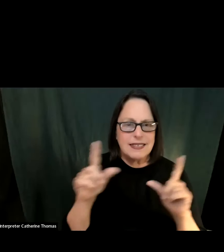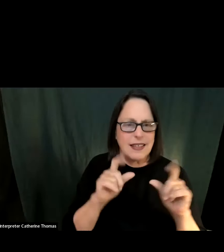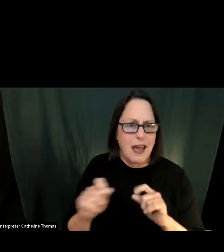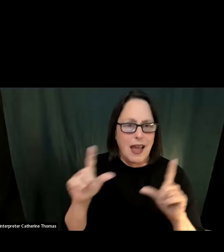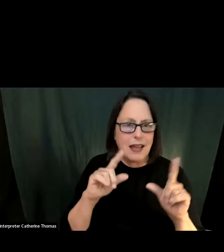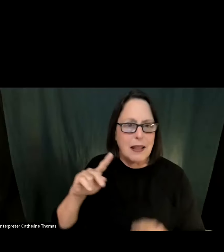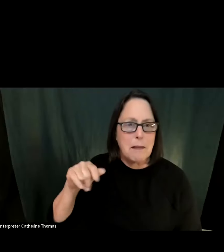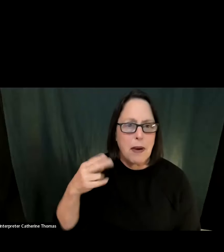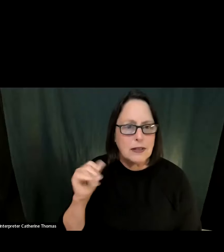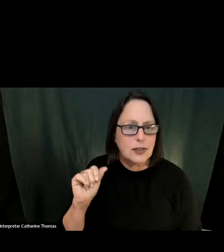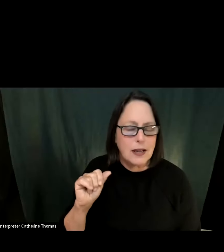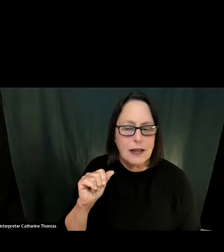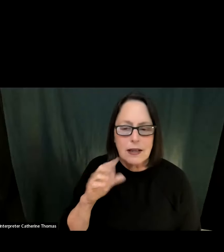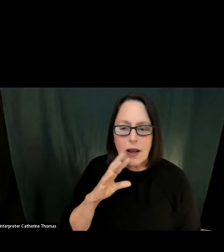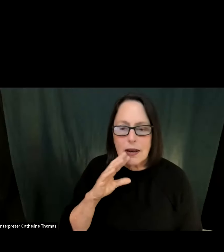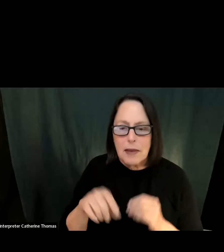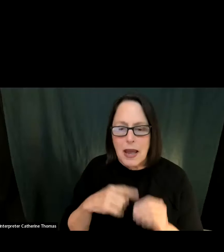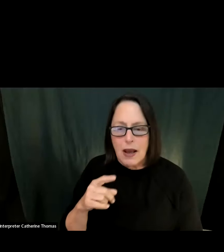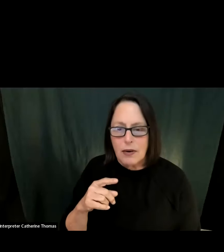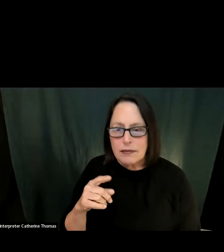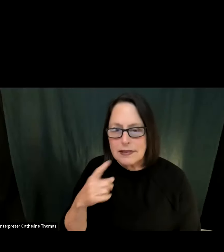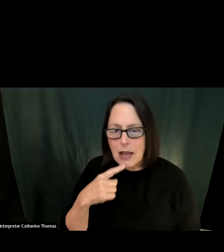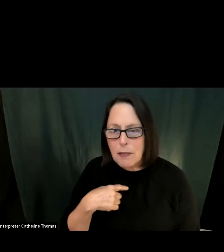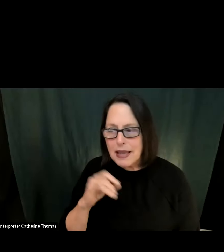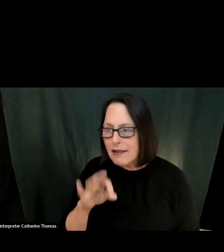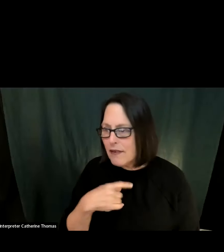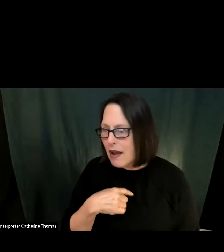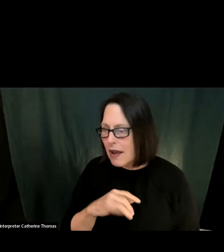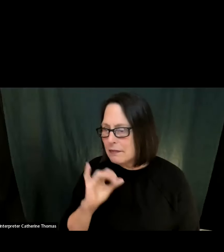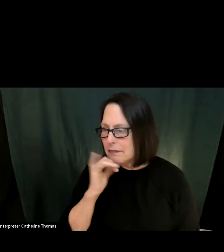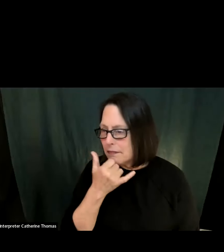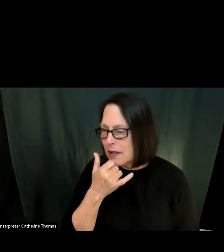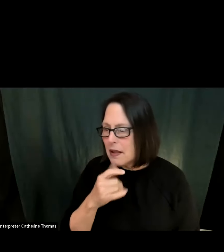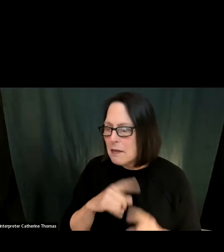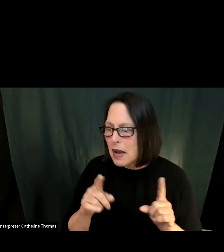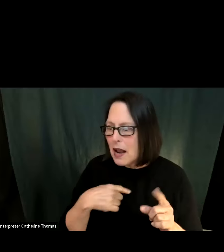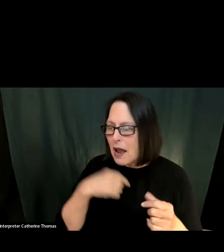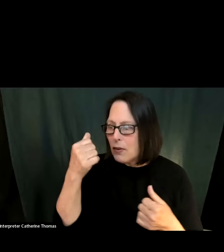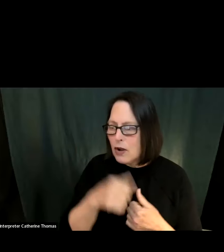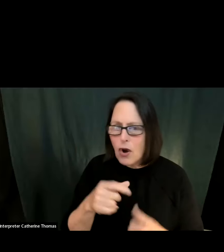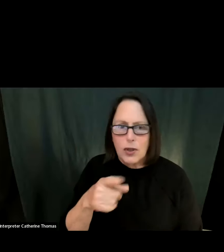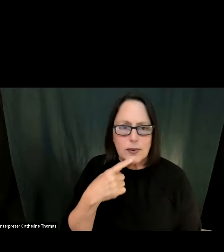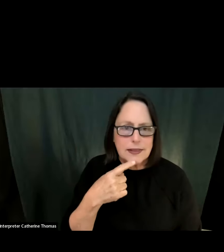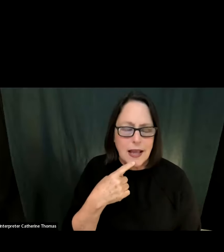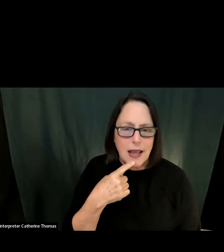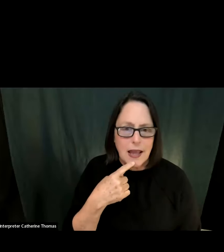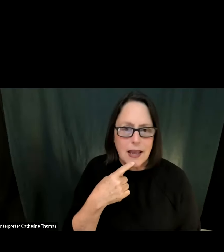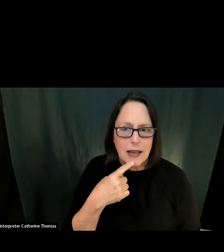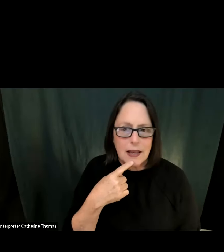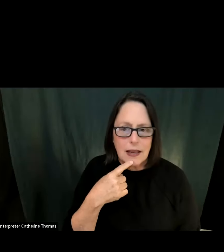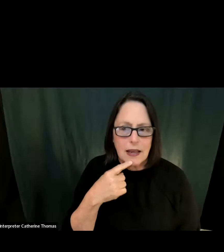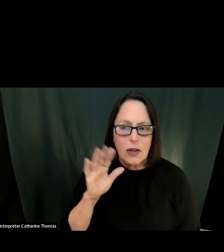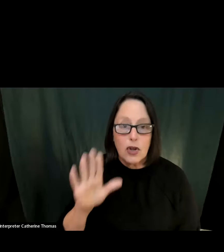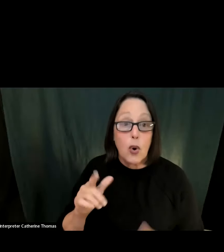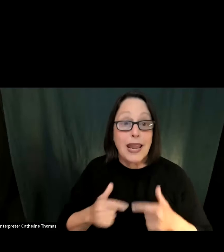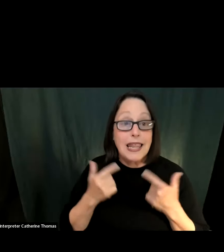how a lot of, Bipasha, correct me if I'm mischaracterizing this, but I recall you said that in the lived experience subcommittee,